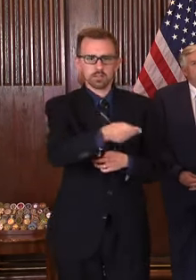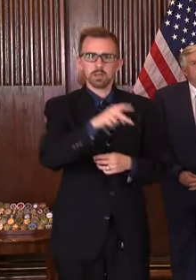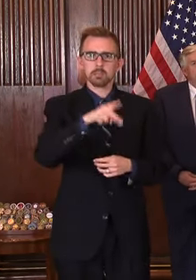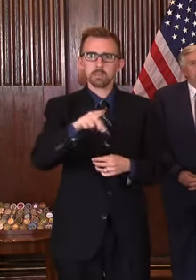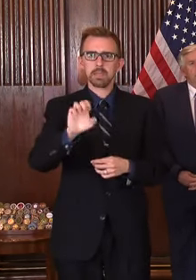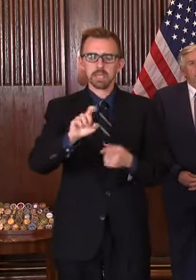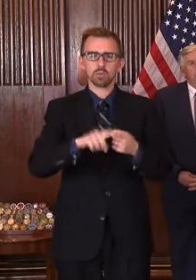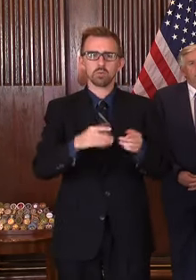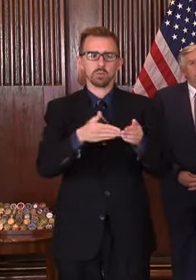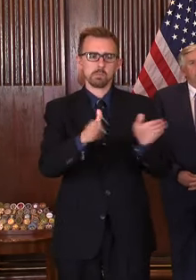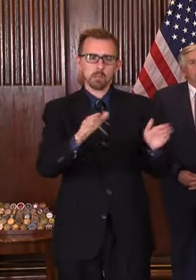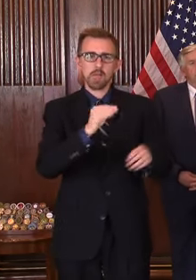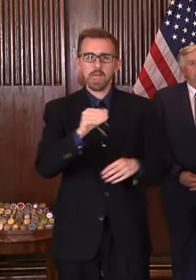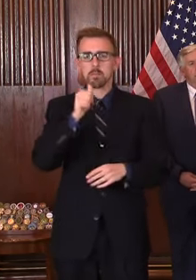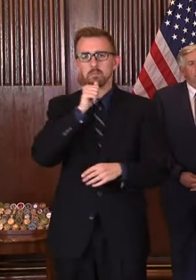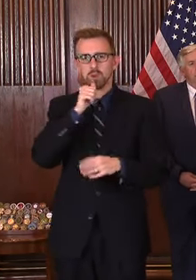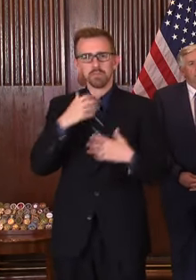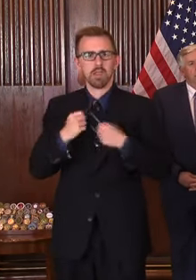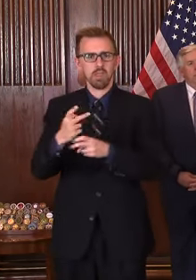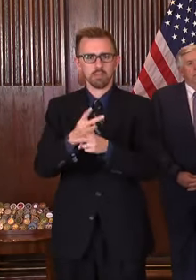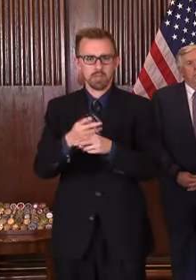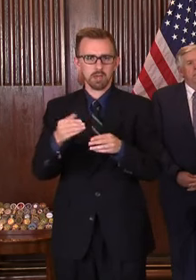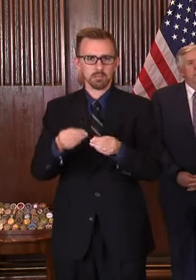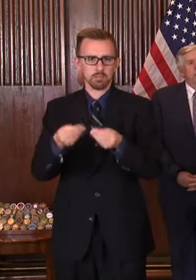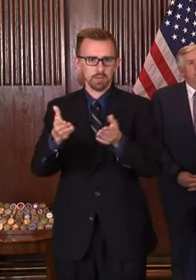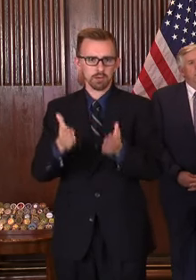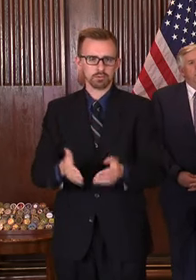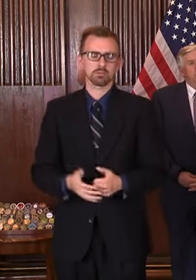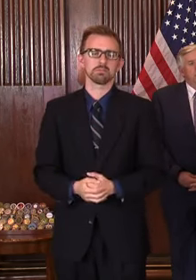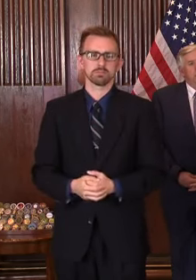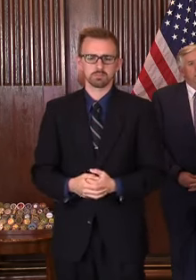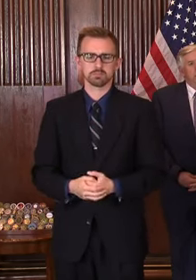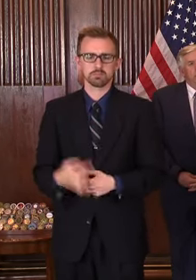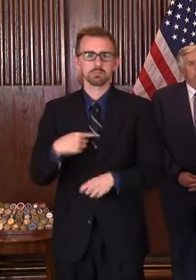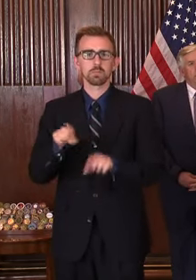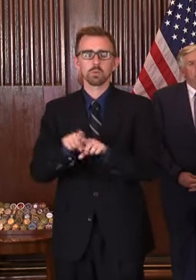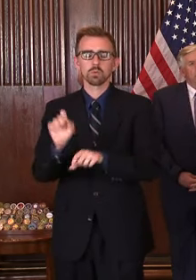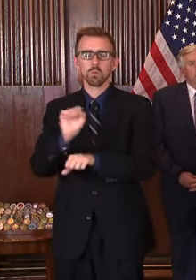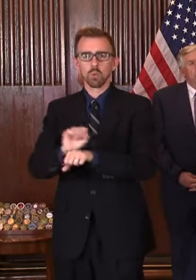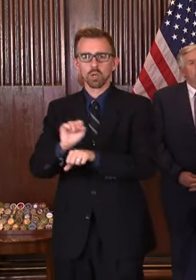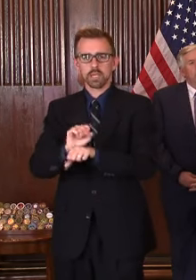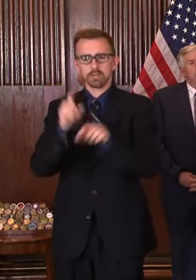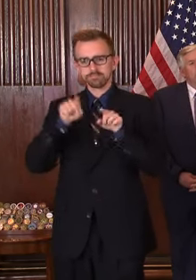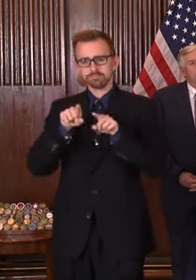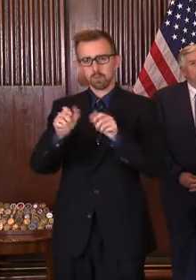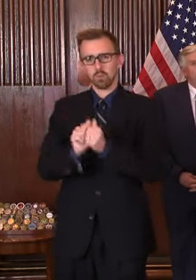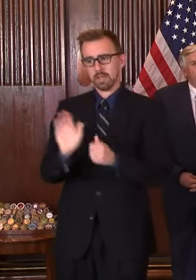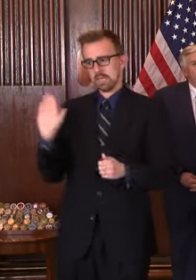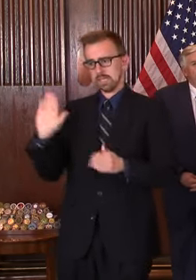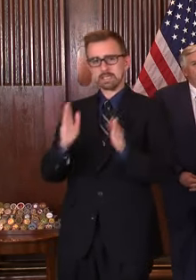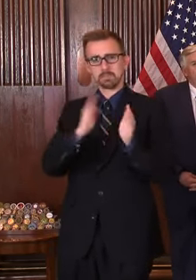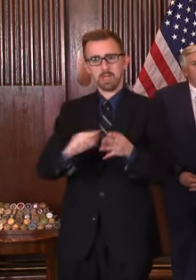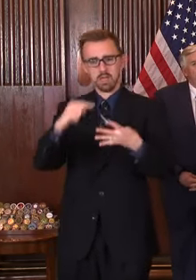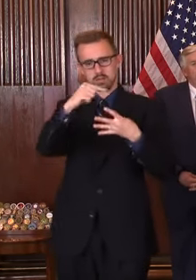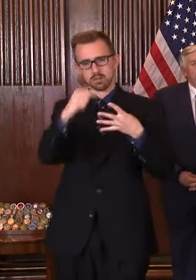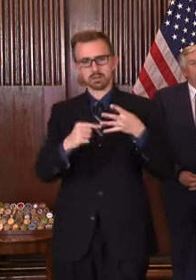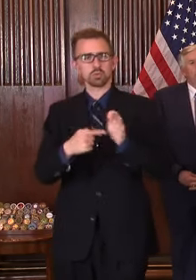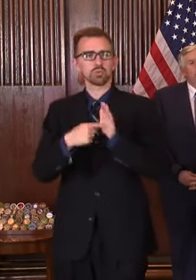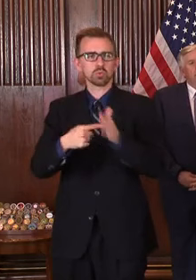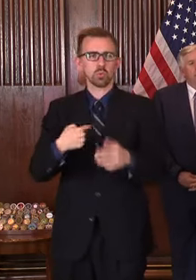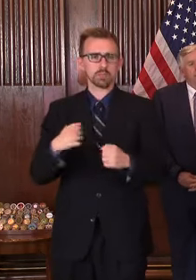to public and private healthcare providers. We're also working, along with the governor's pillars of a Show Me Strong Recovery,